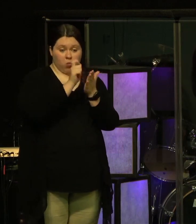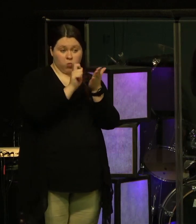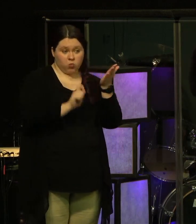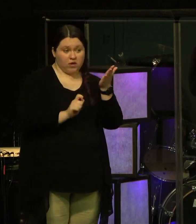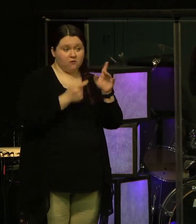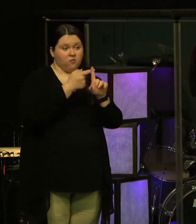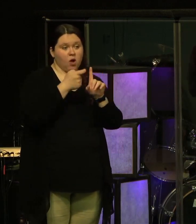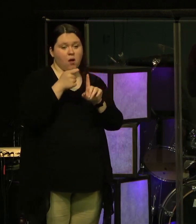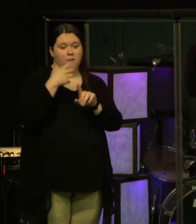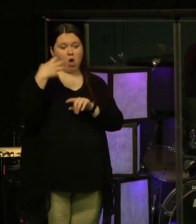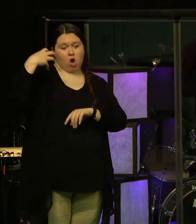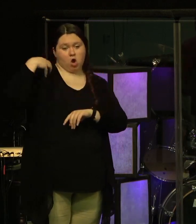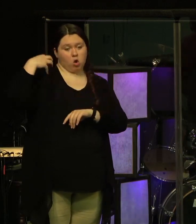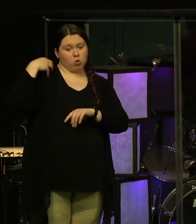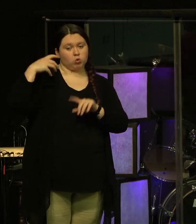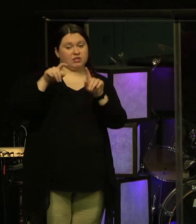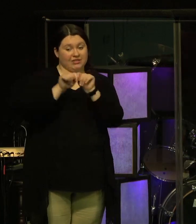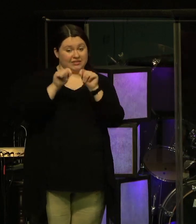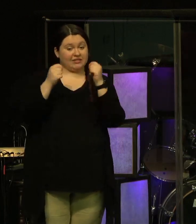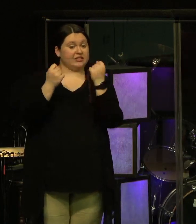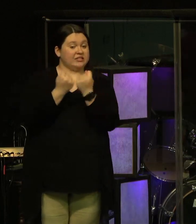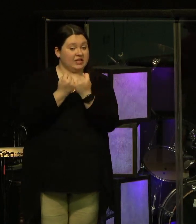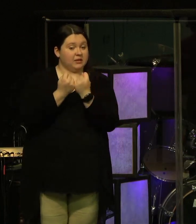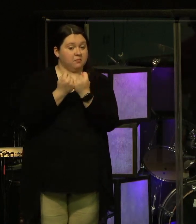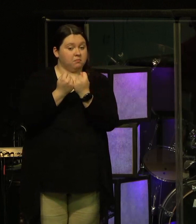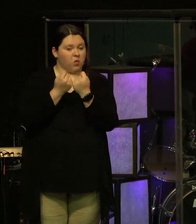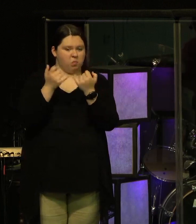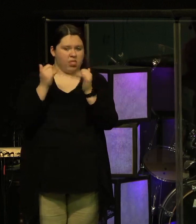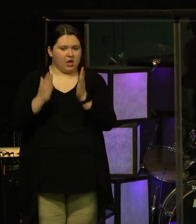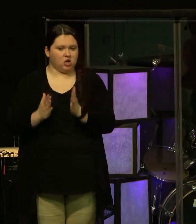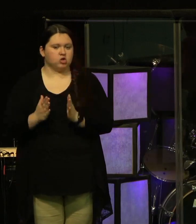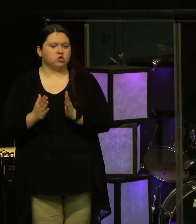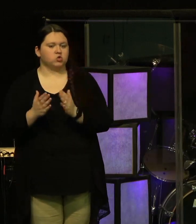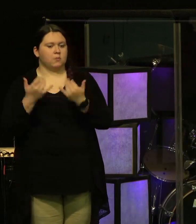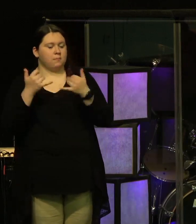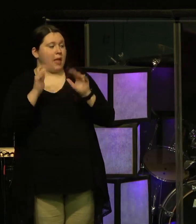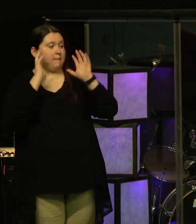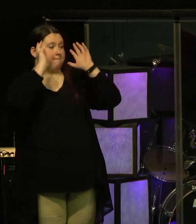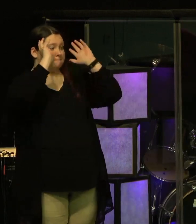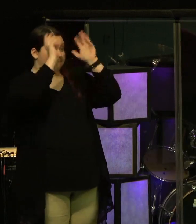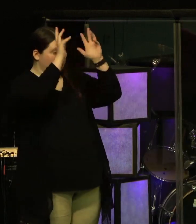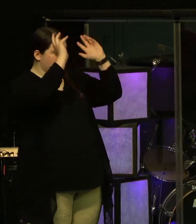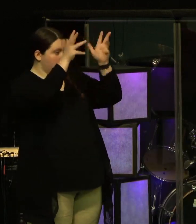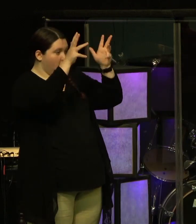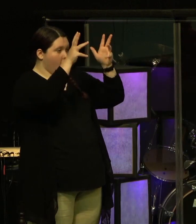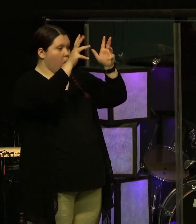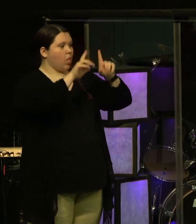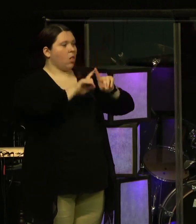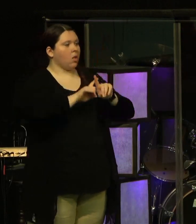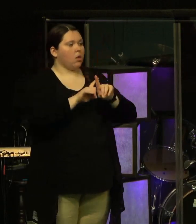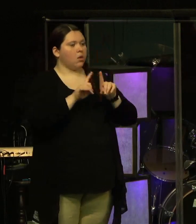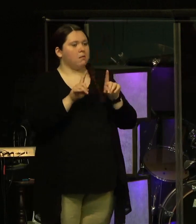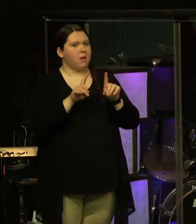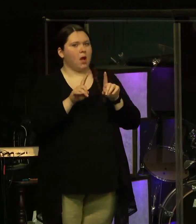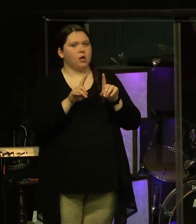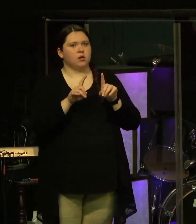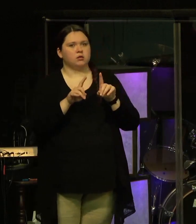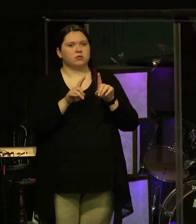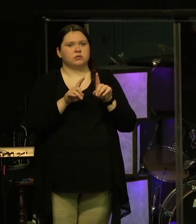coach of a team of players who played basketball, but they were mentally handicapped.